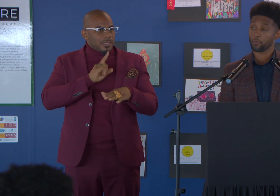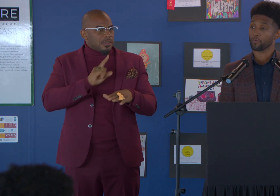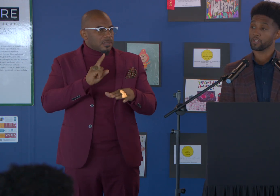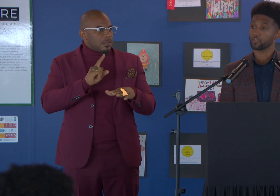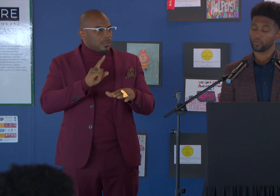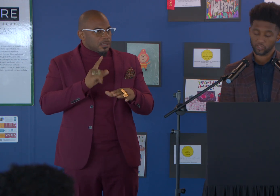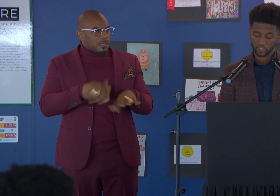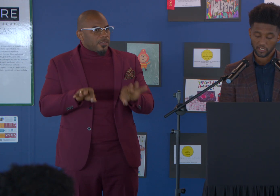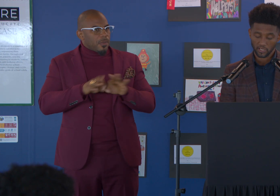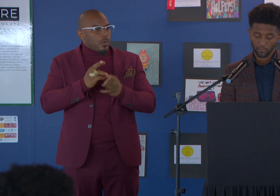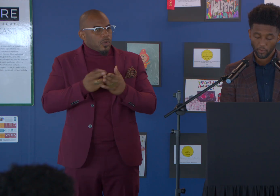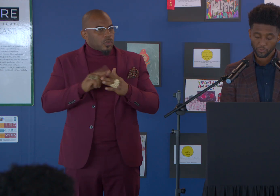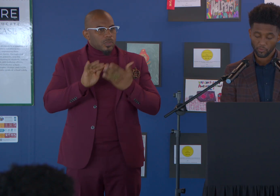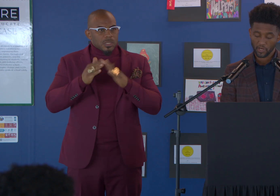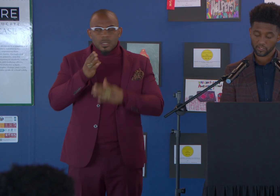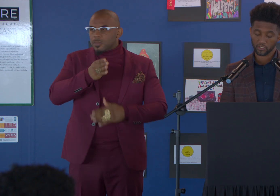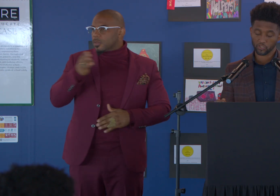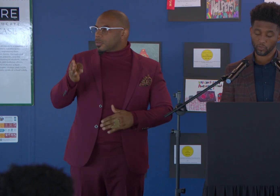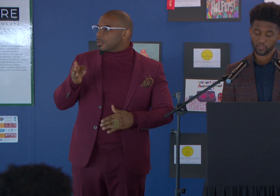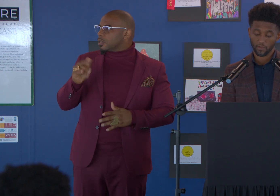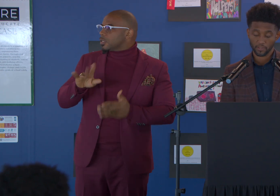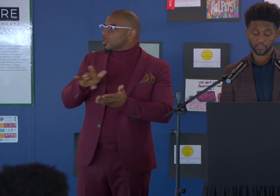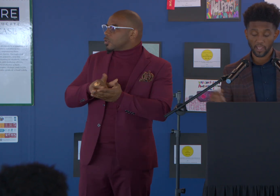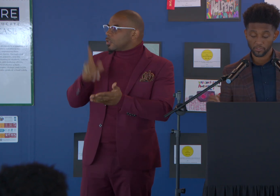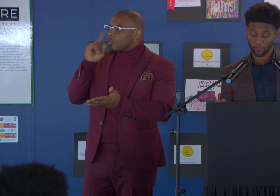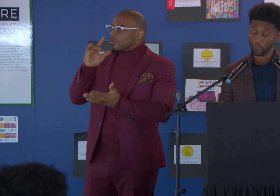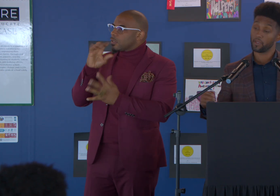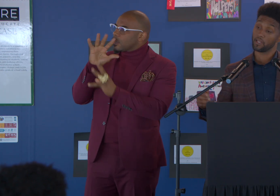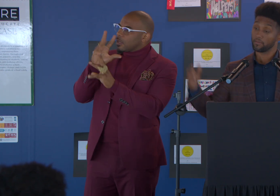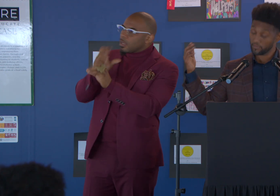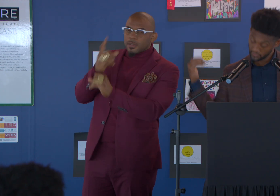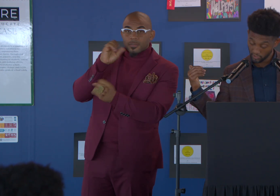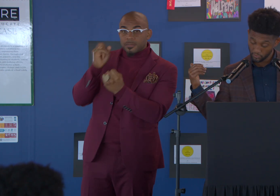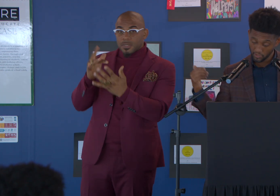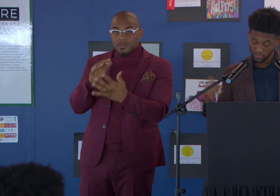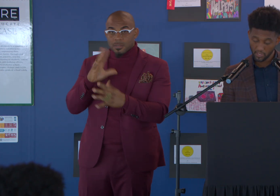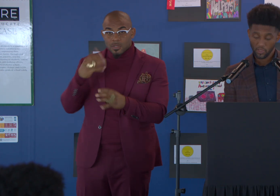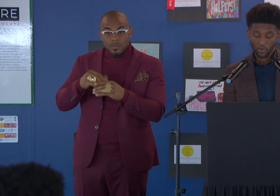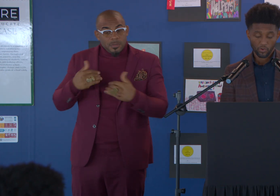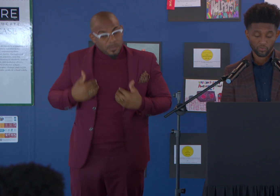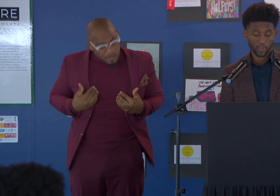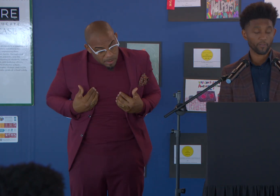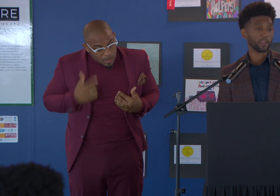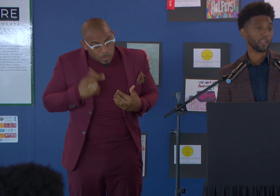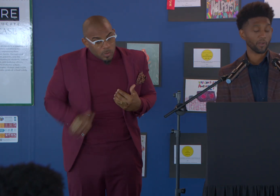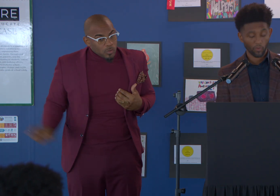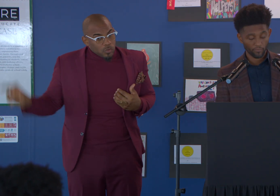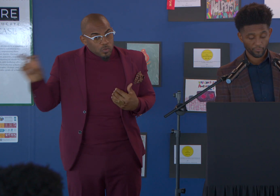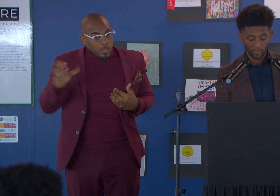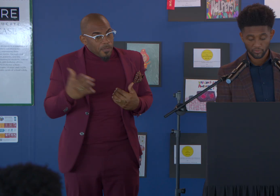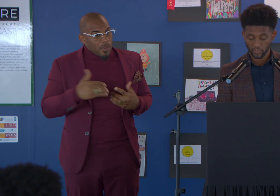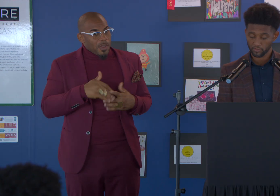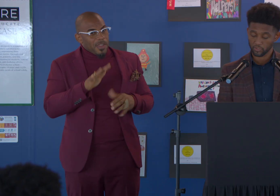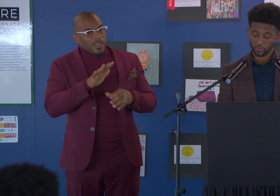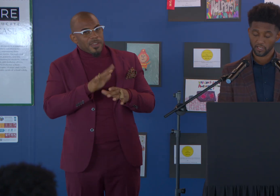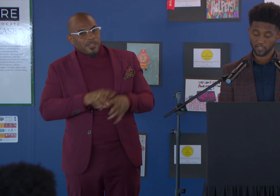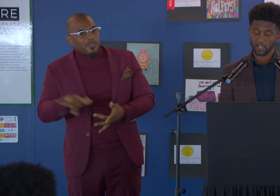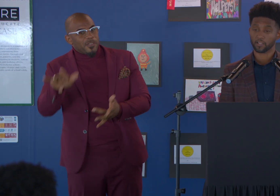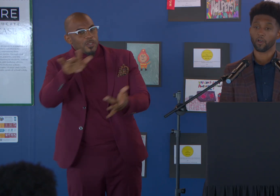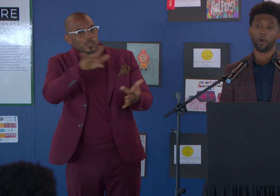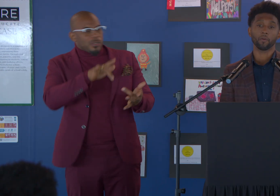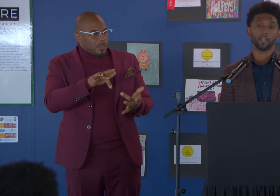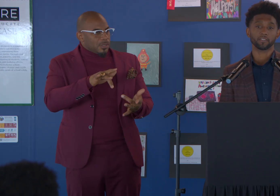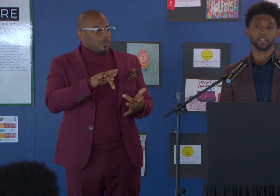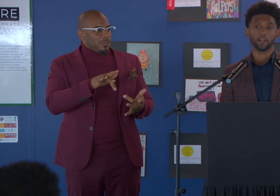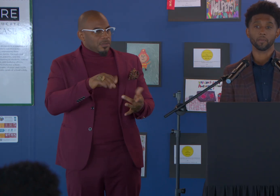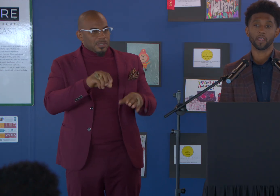a valuable resource to the city of Baltimore. It's a source of nostalgia for many, including me, who traveled here on field trips to spend a day at